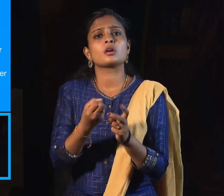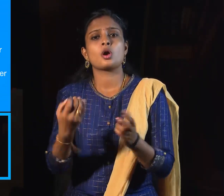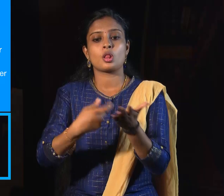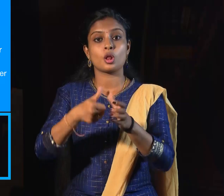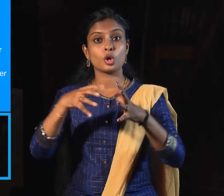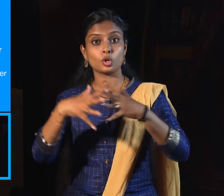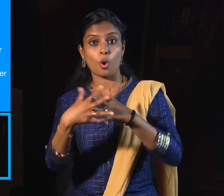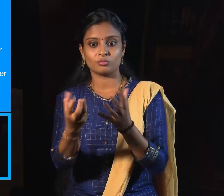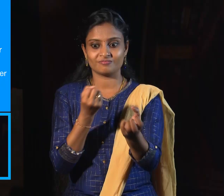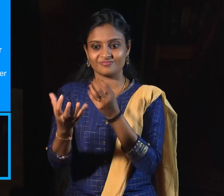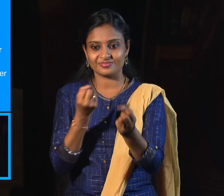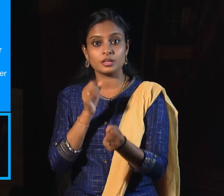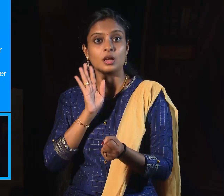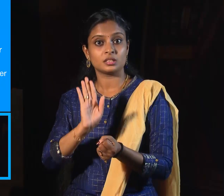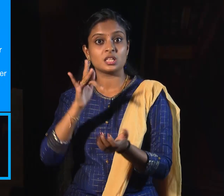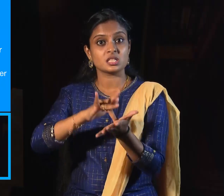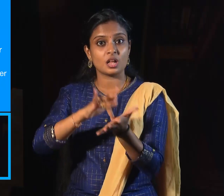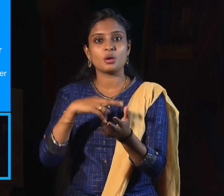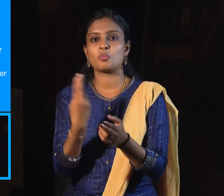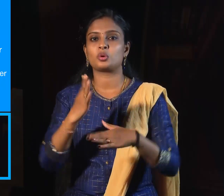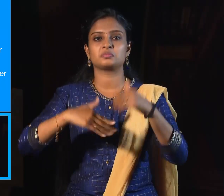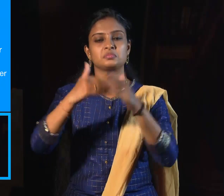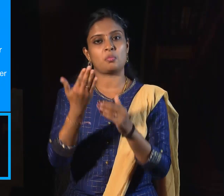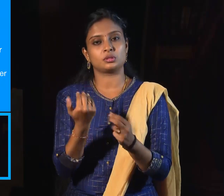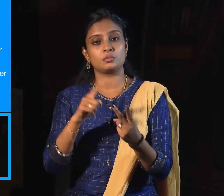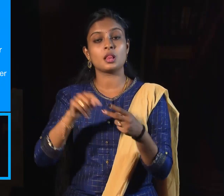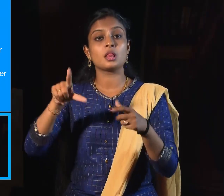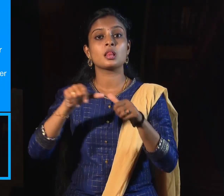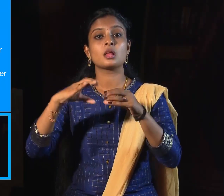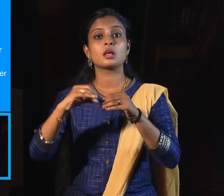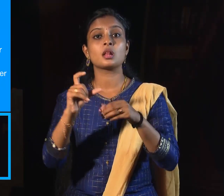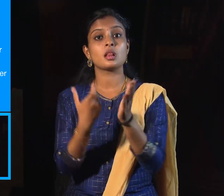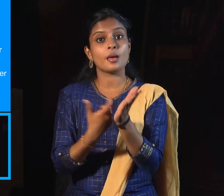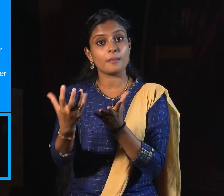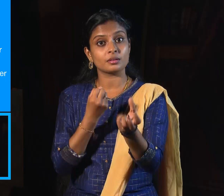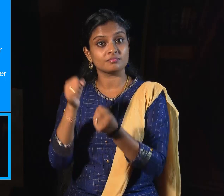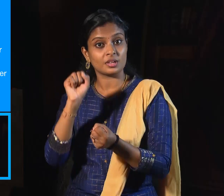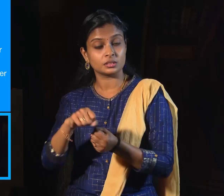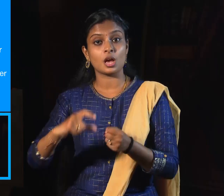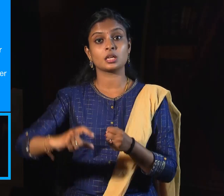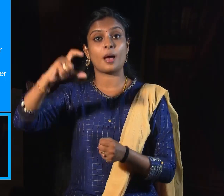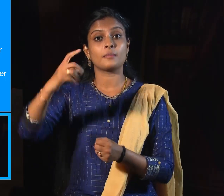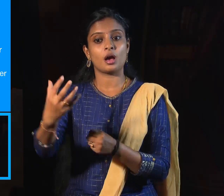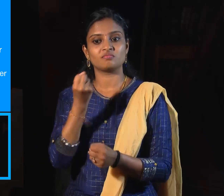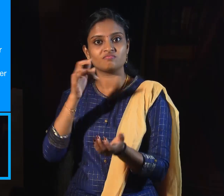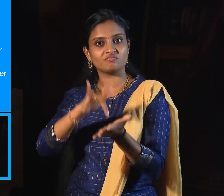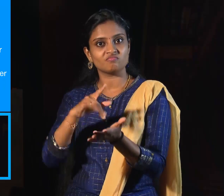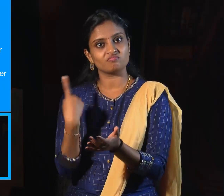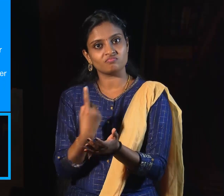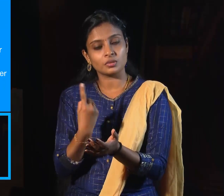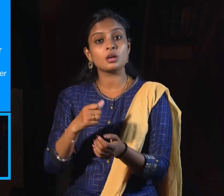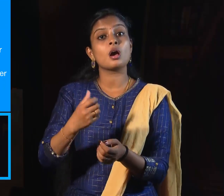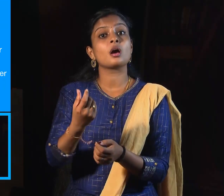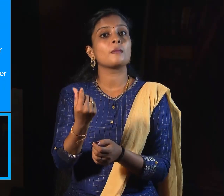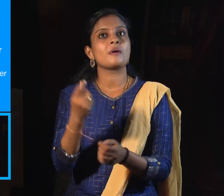raw materials, access to easy labor, availability of capital, proper supply